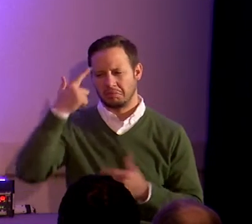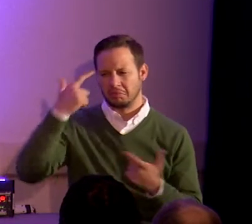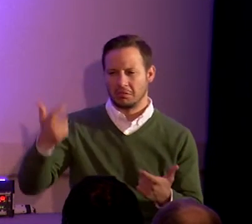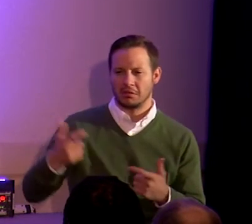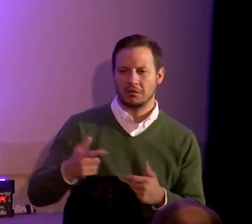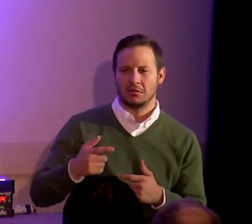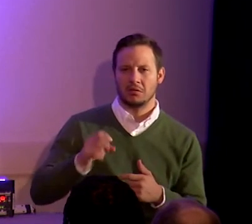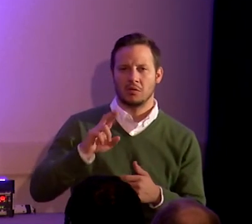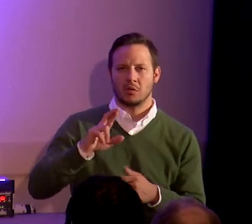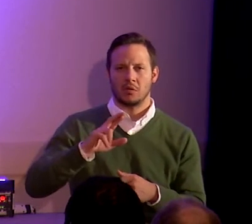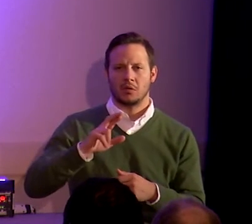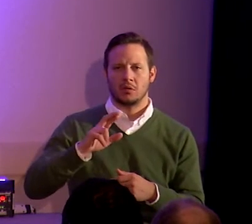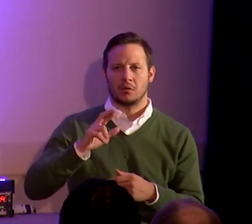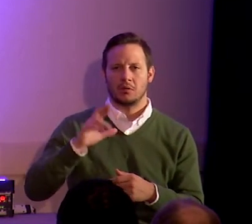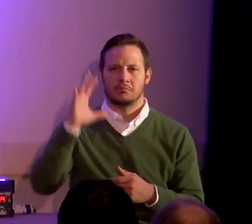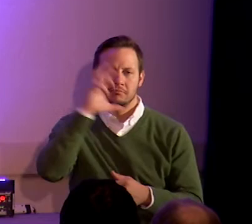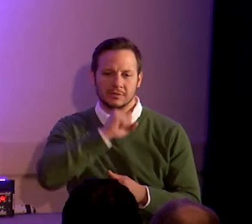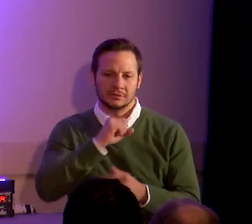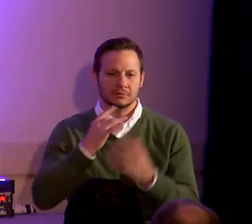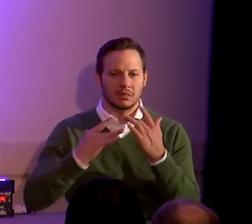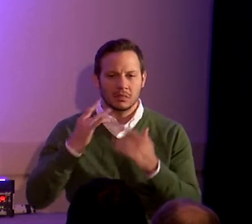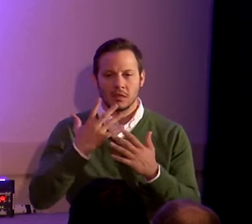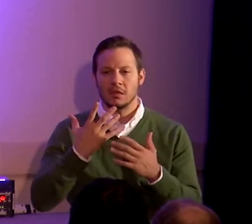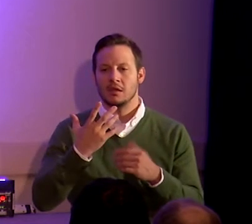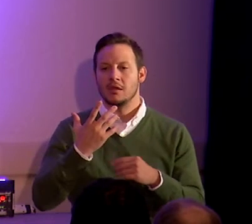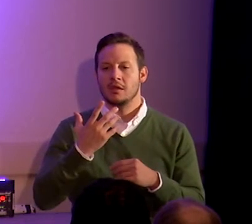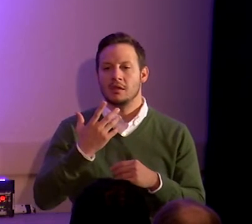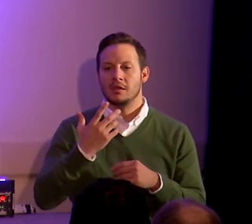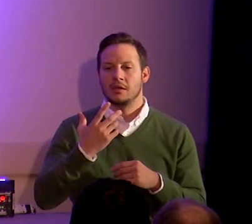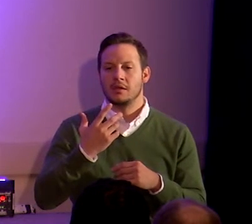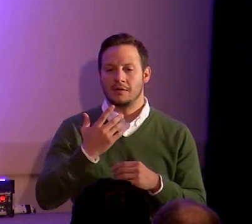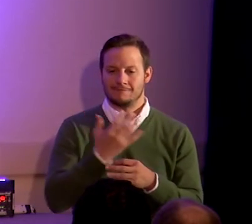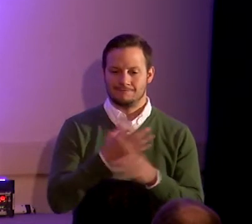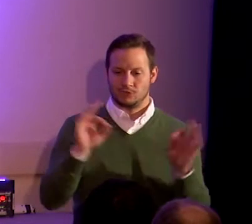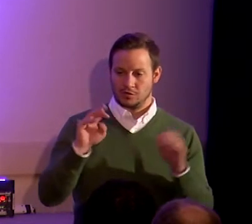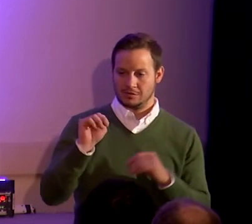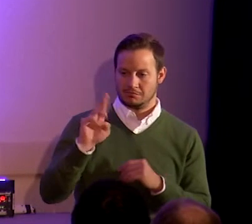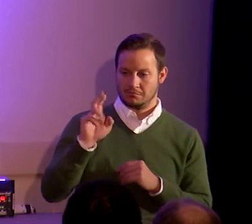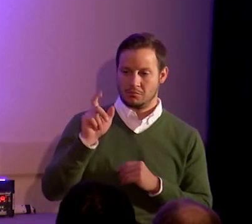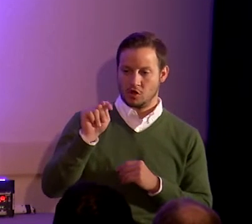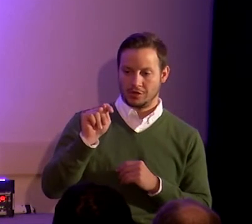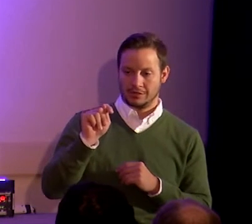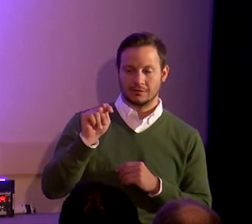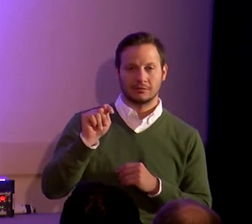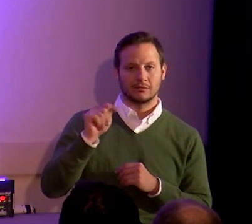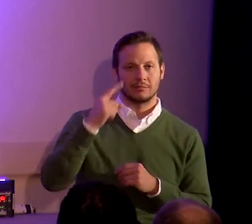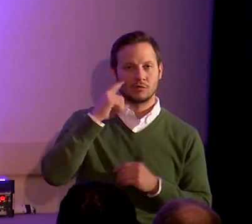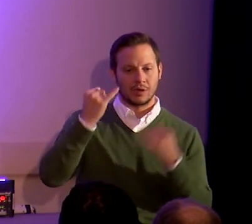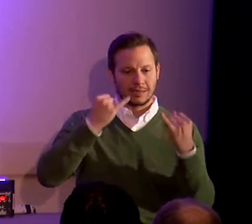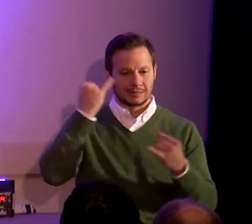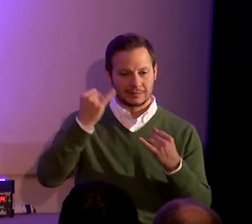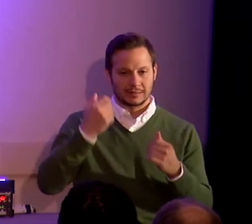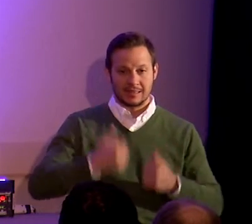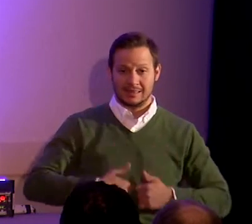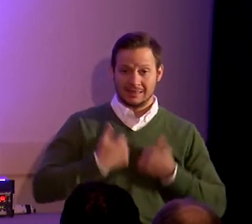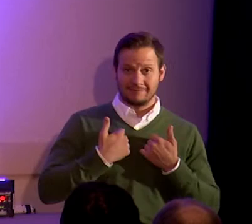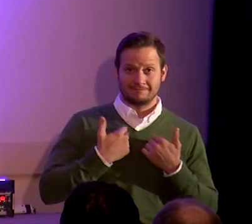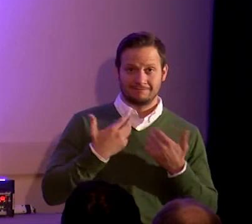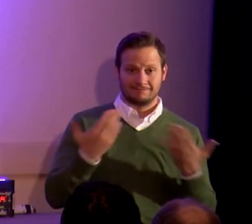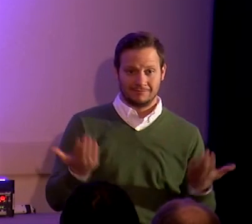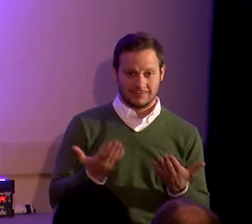depravity. Where the free marketplace of ideas is finally free enough to receive the subversive notion that living in reality has